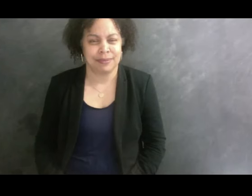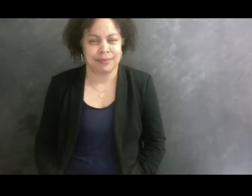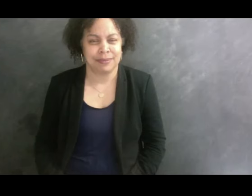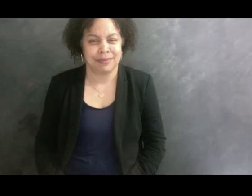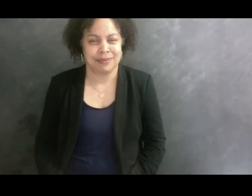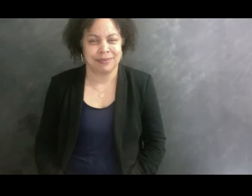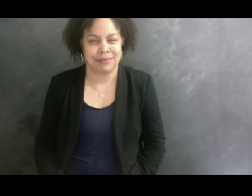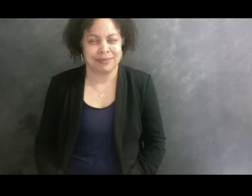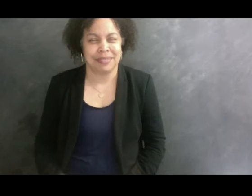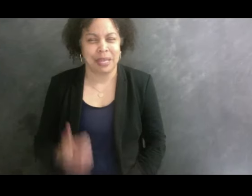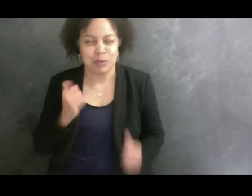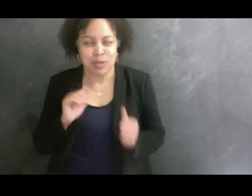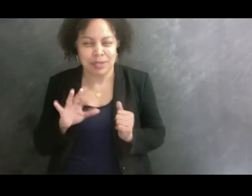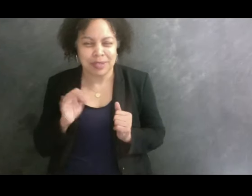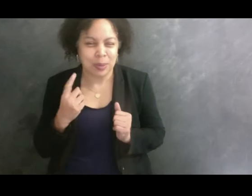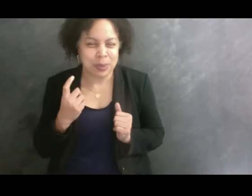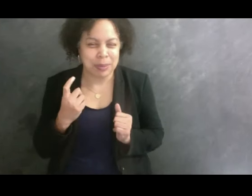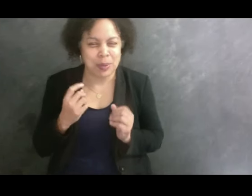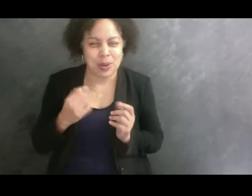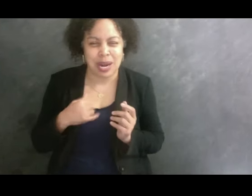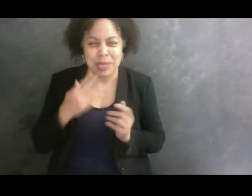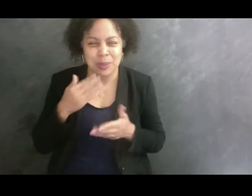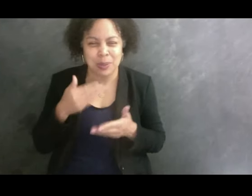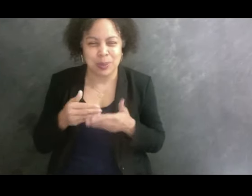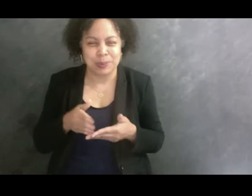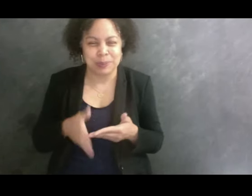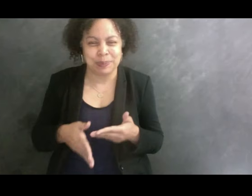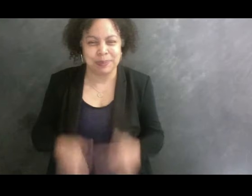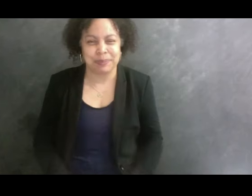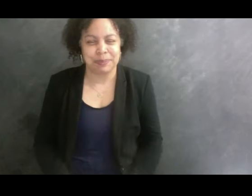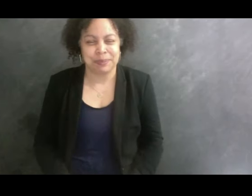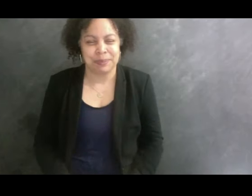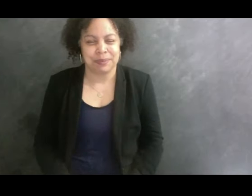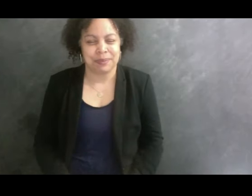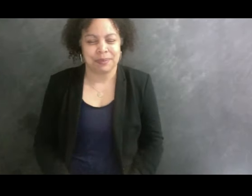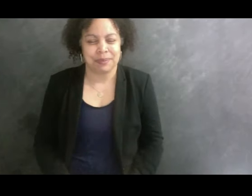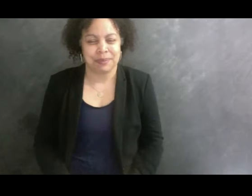See if I can get in one more question. I know we have to wrap up very soon.